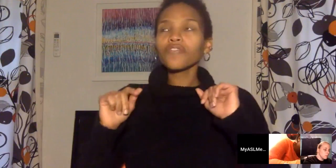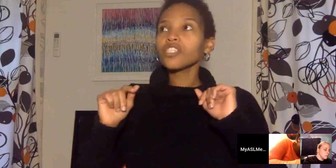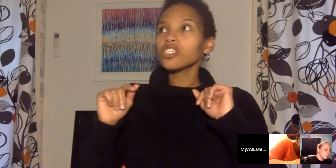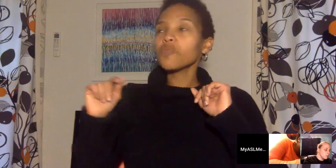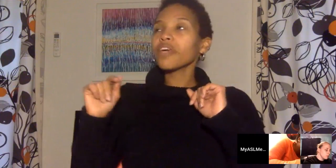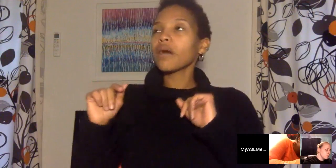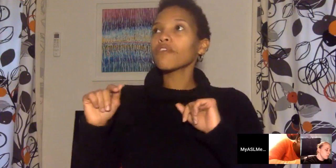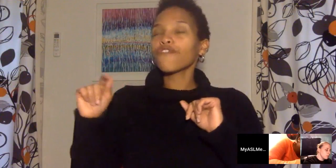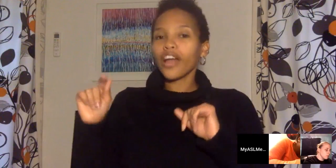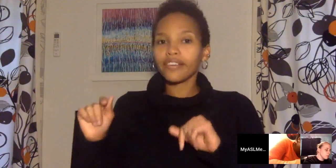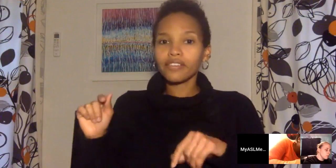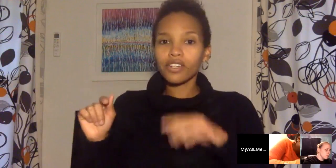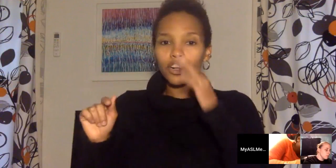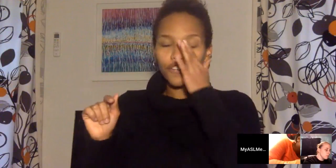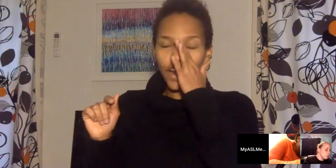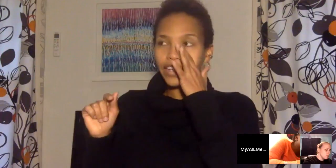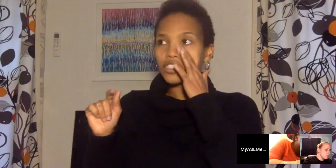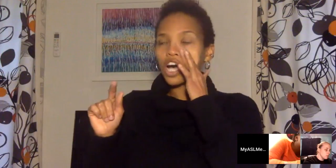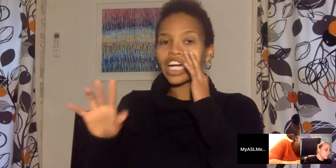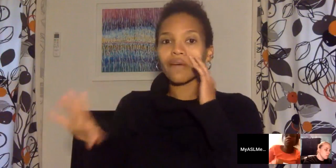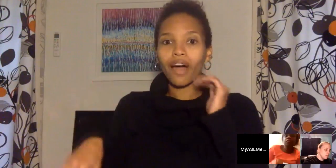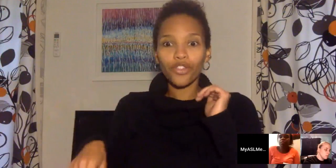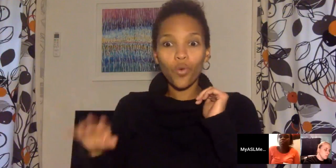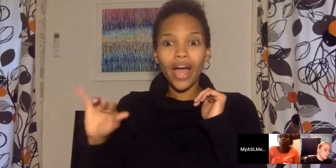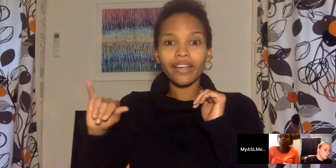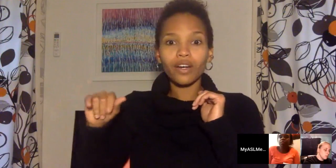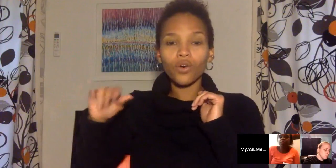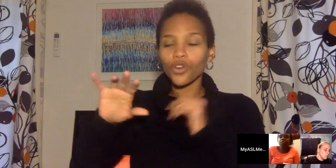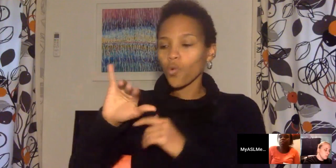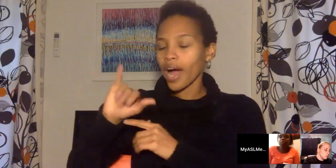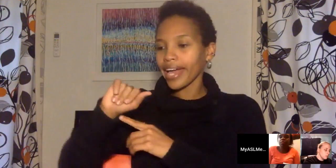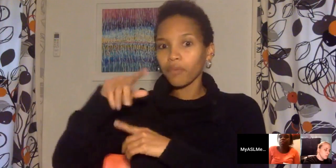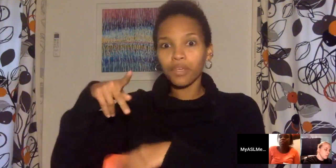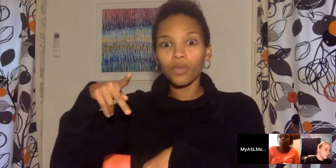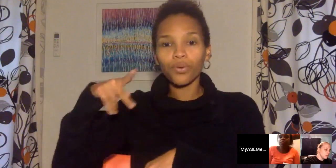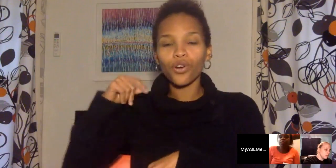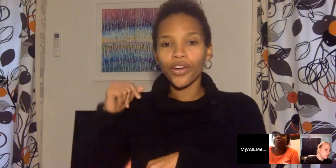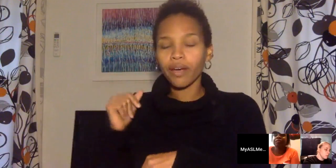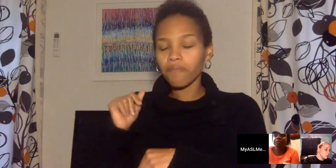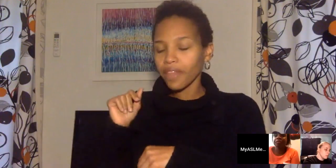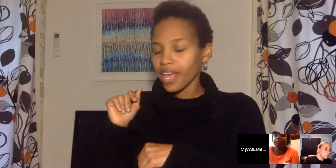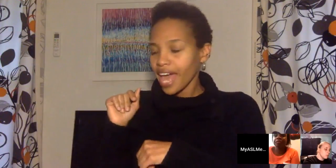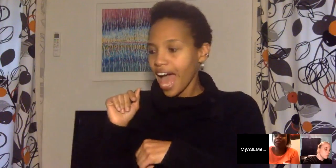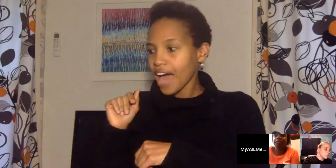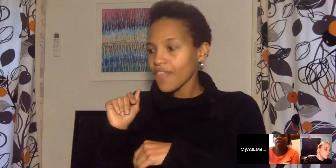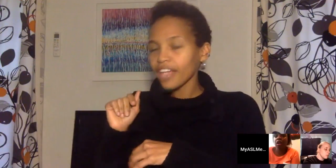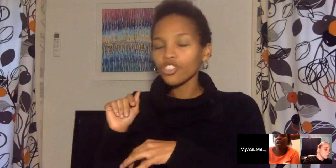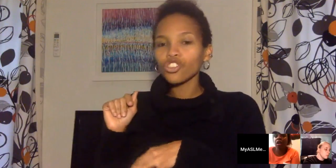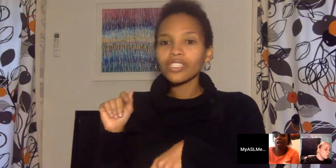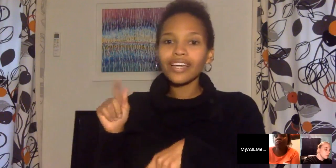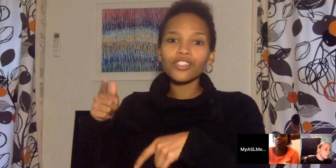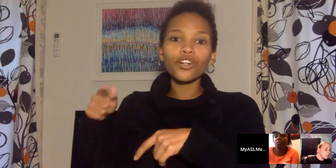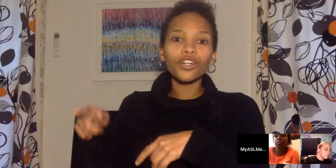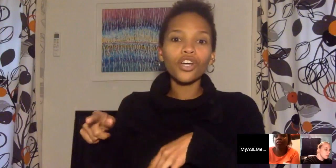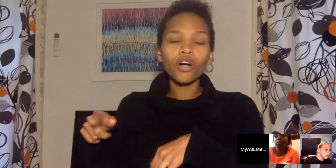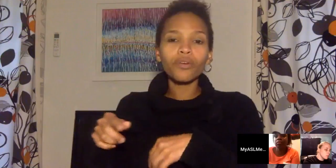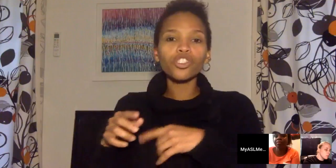shifts to become her friend, talking about the YAP program. And then she says